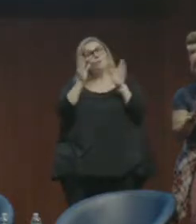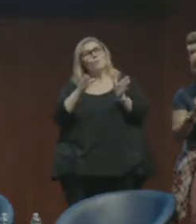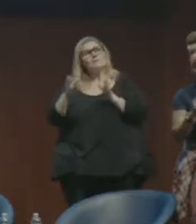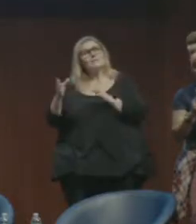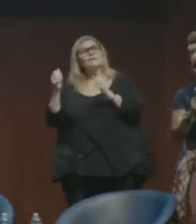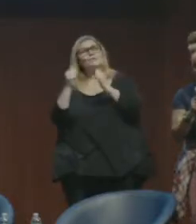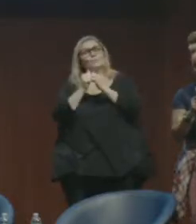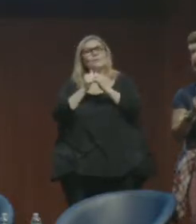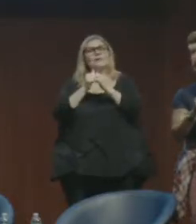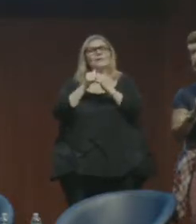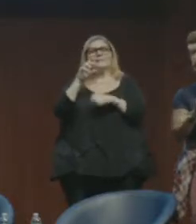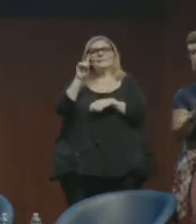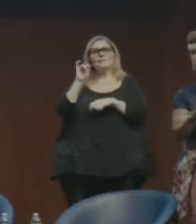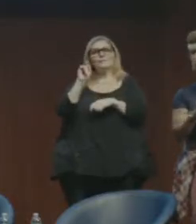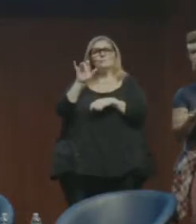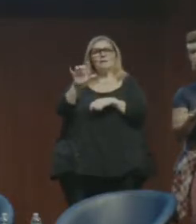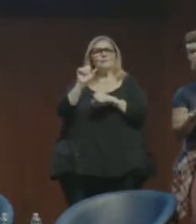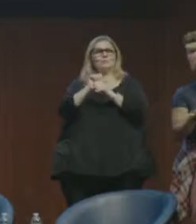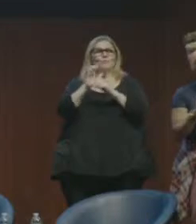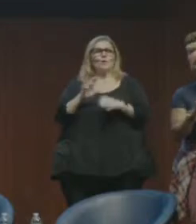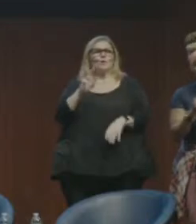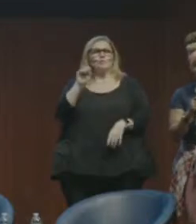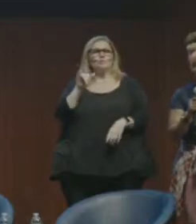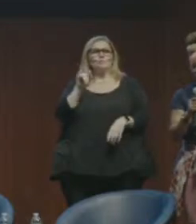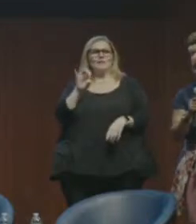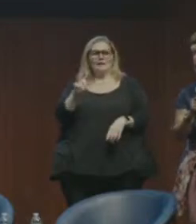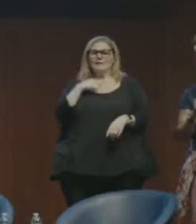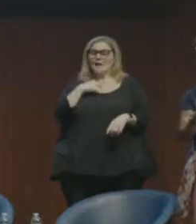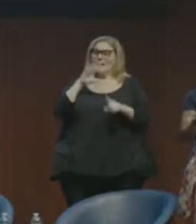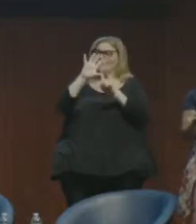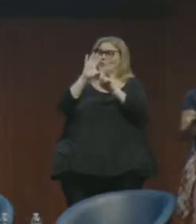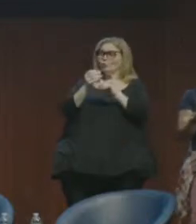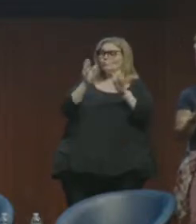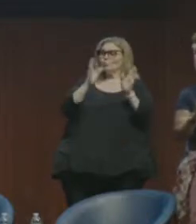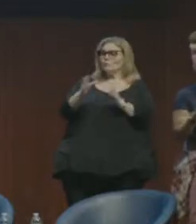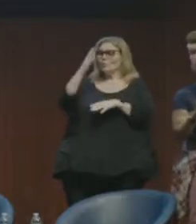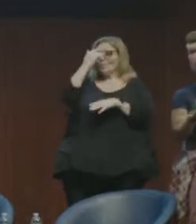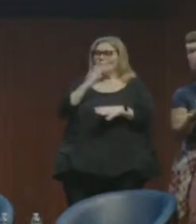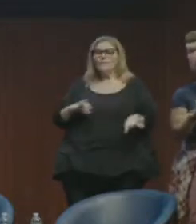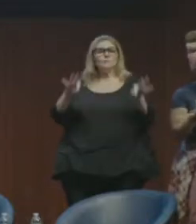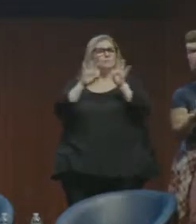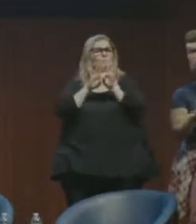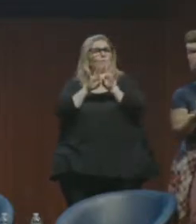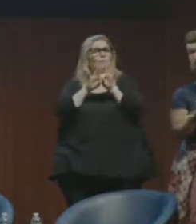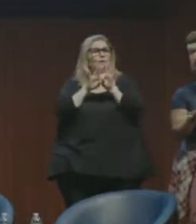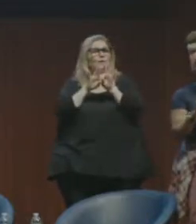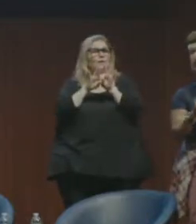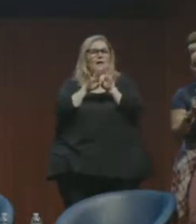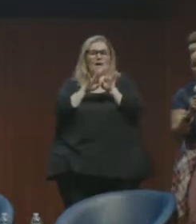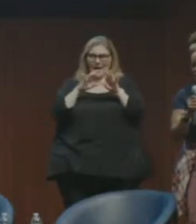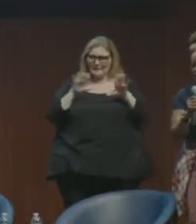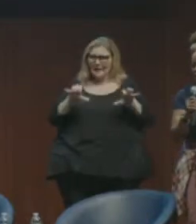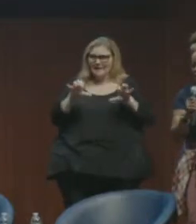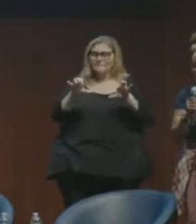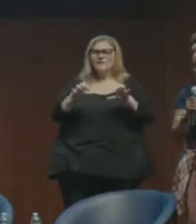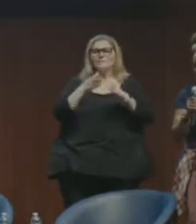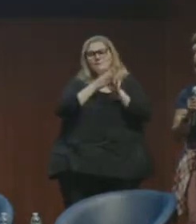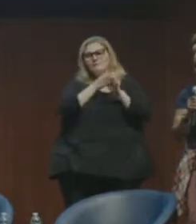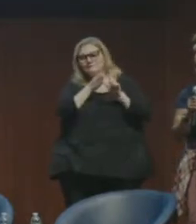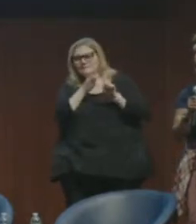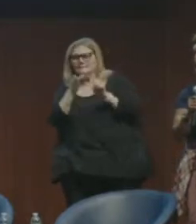organizer with Domestic Workers United. And cultural organizer because it's important. Art and activism must